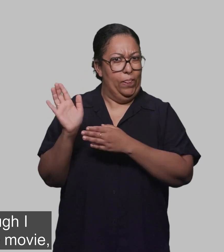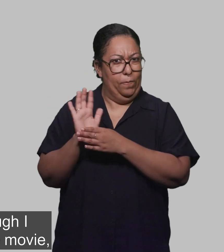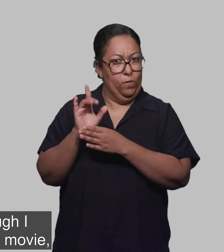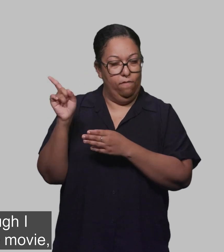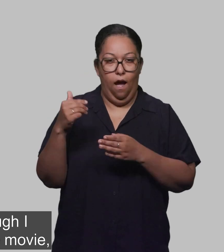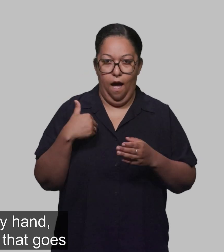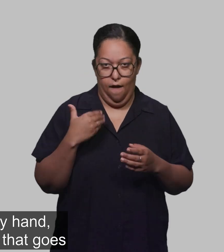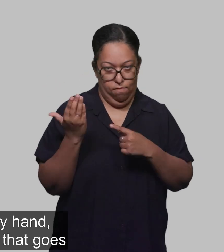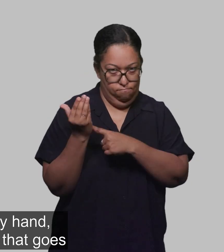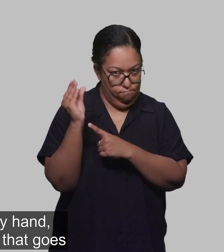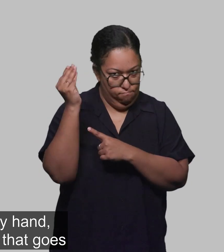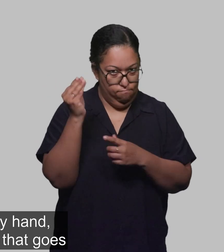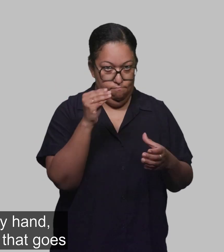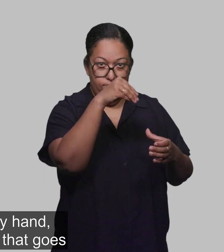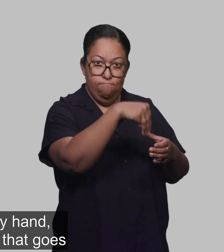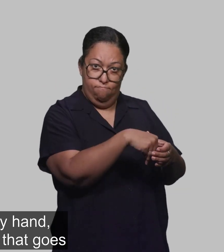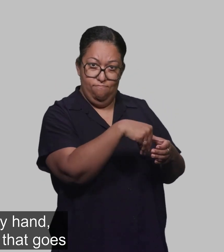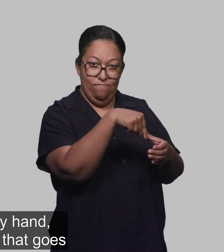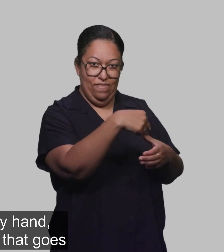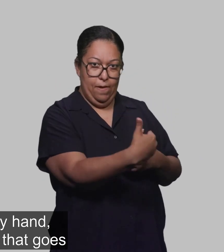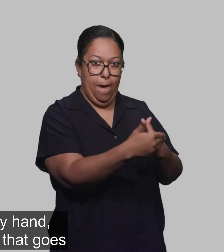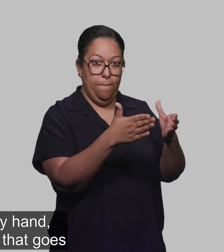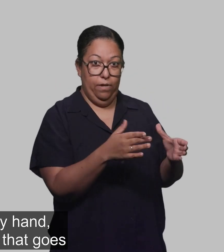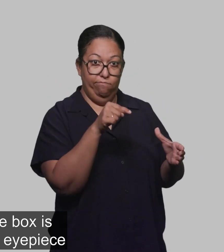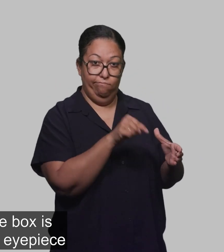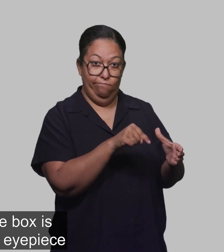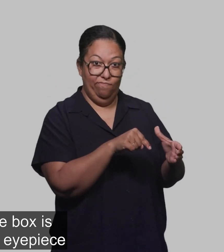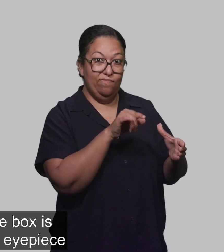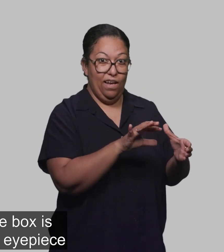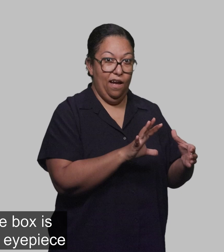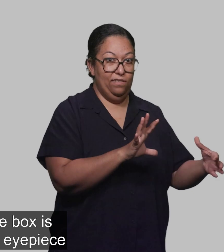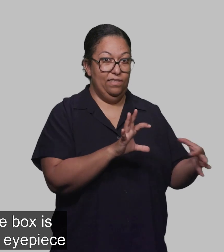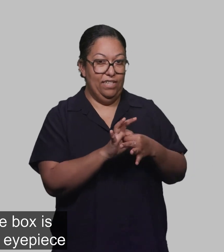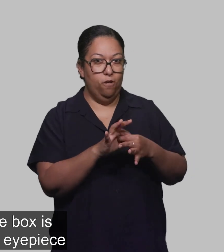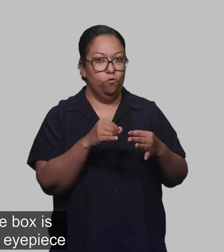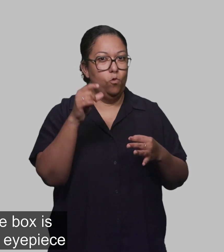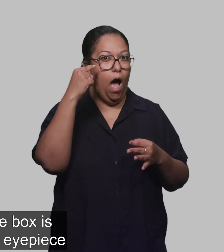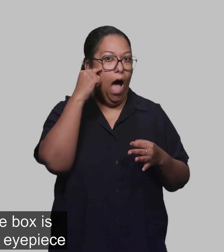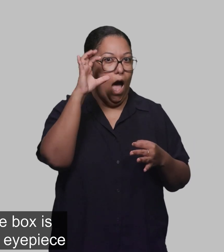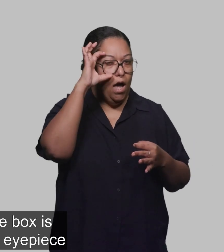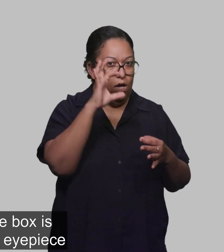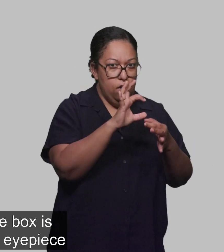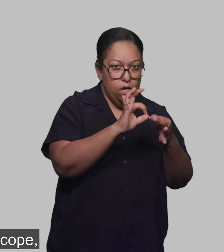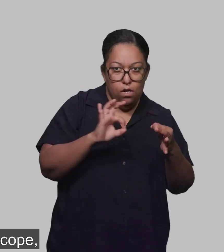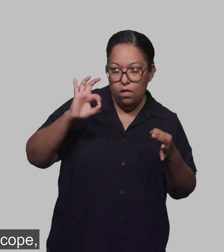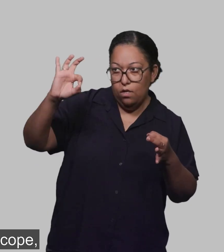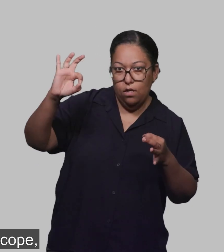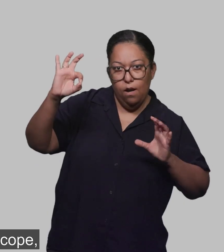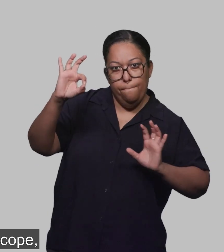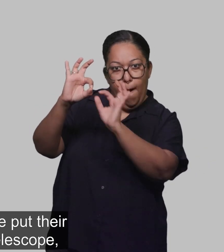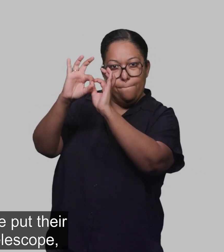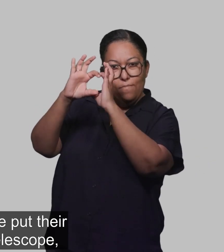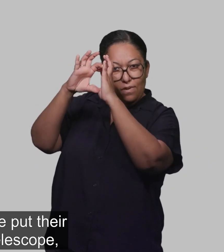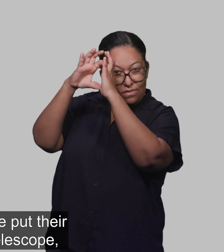have it in the movie, I have it in my hand. This is a device that goes into a box. The box is attached to the eyepiece of the